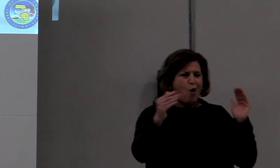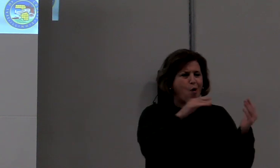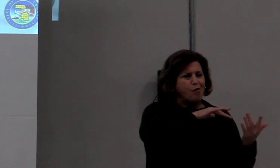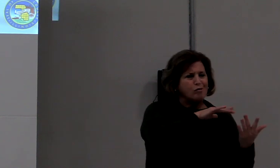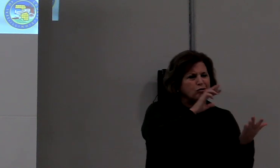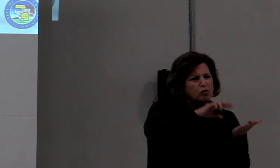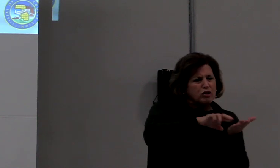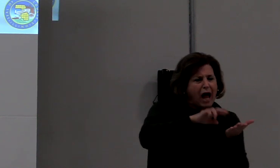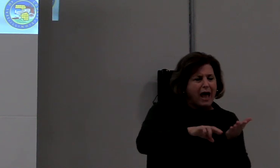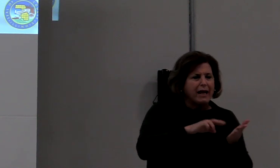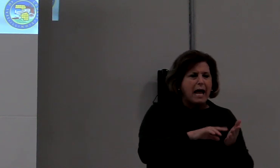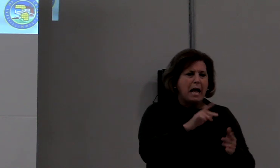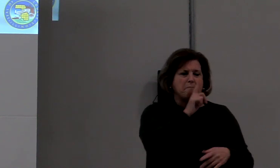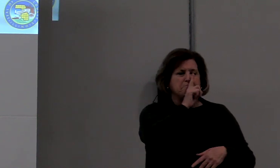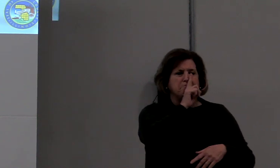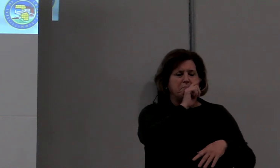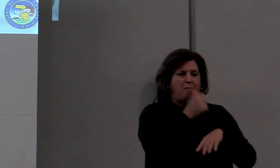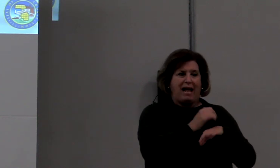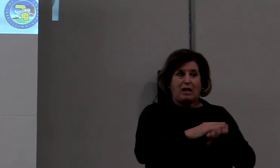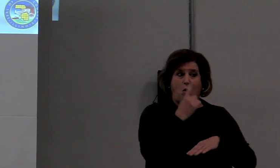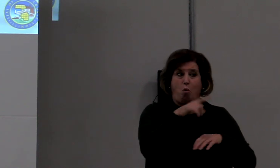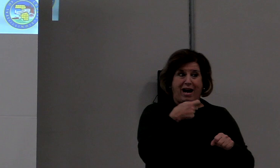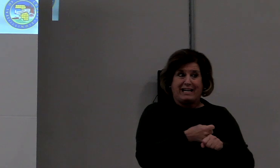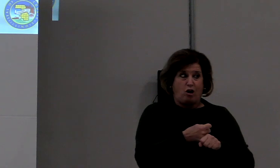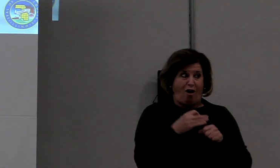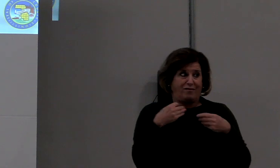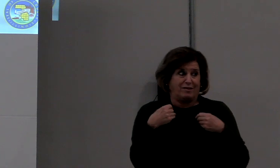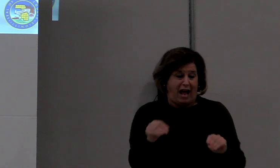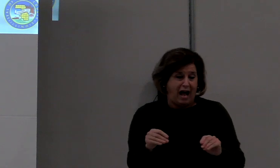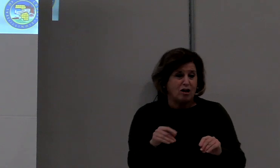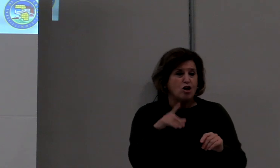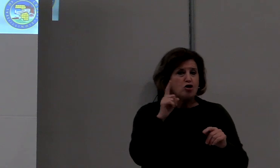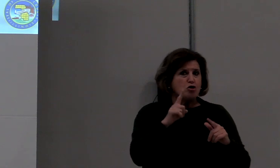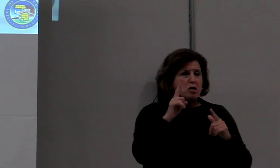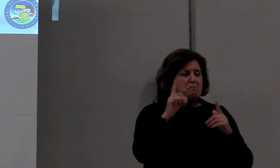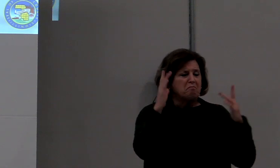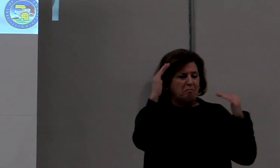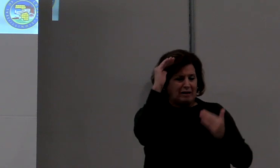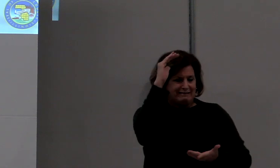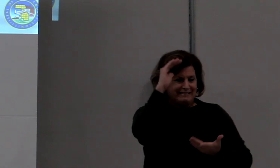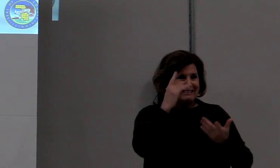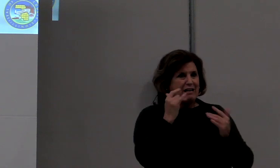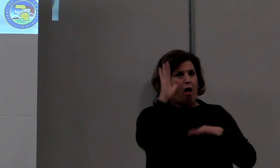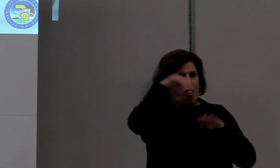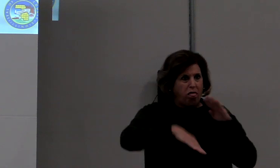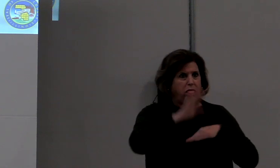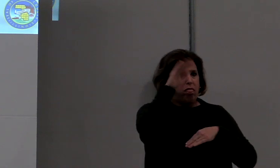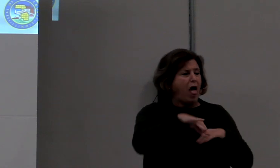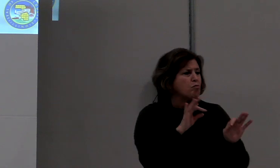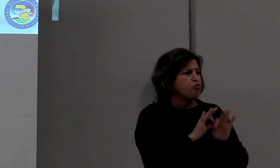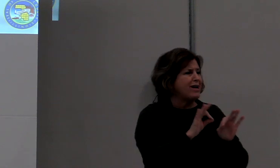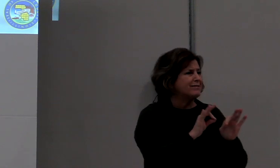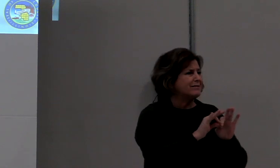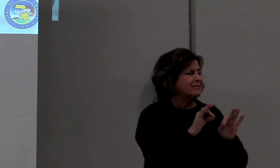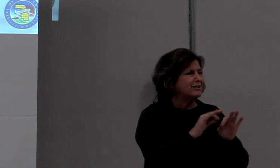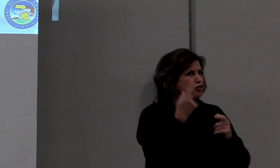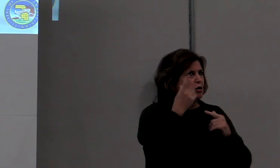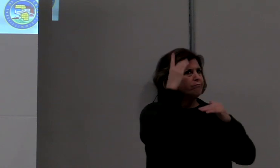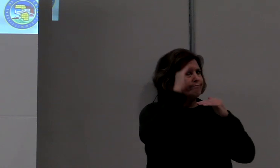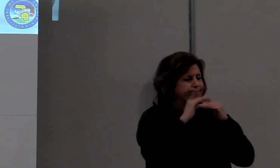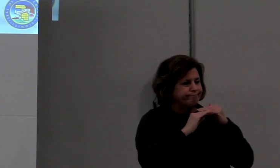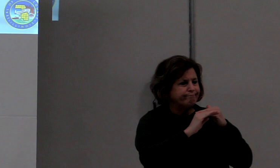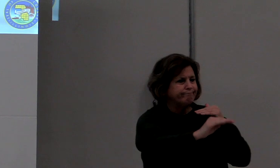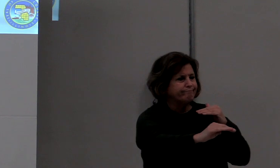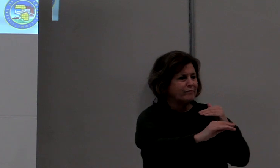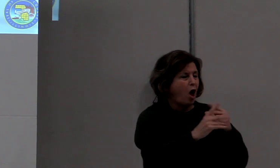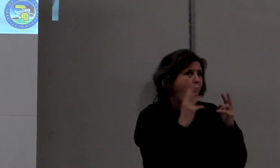It's not based on 1 year's sales, so it should level out some craziness that's happening, hopefully, for all